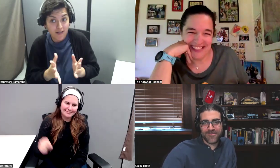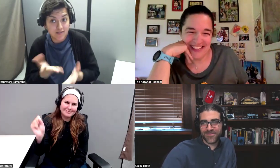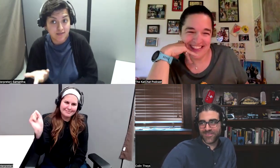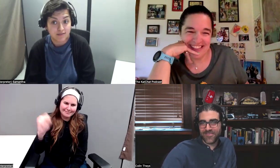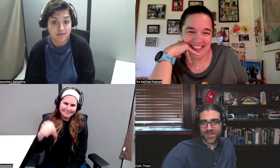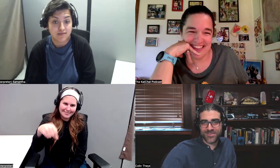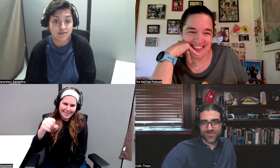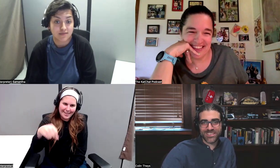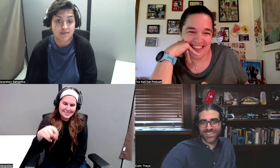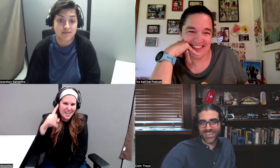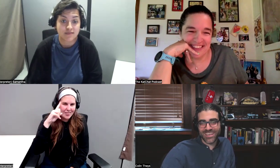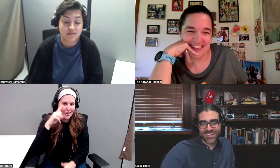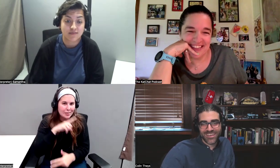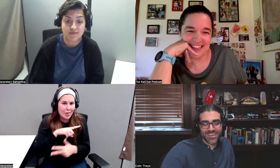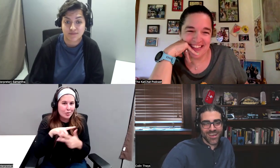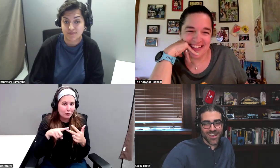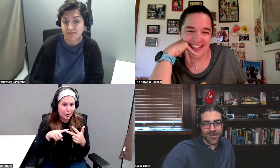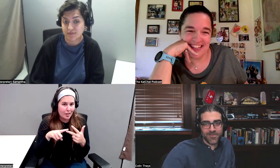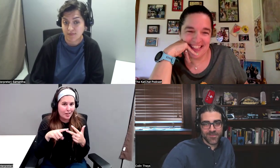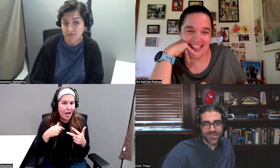that I've pitched recently